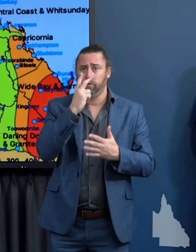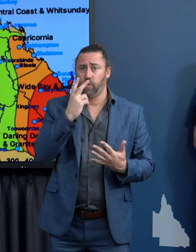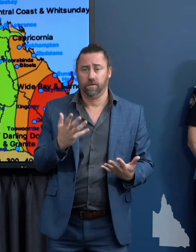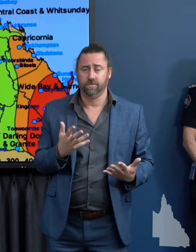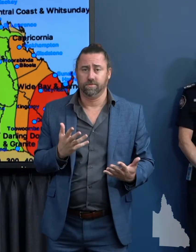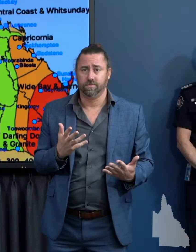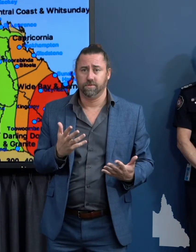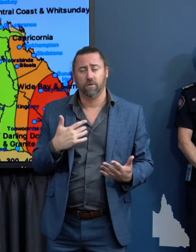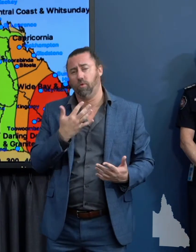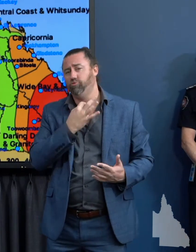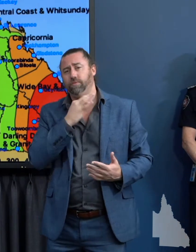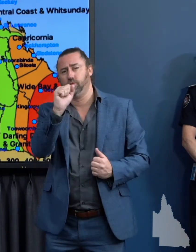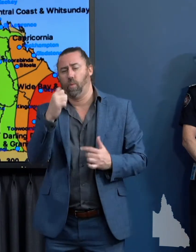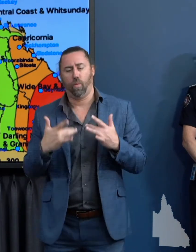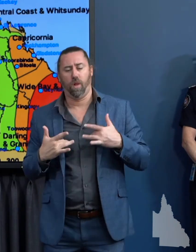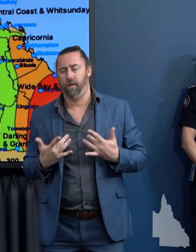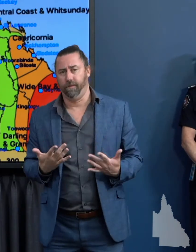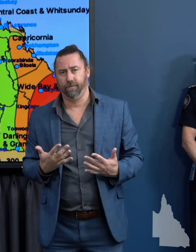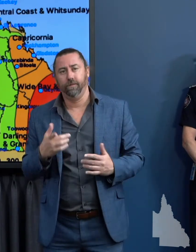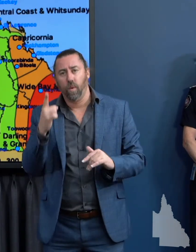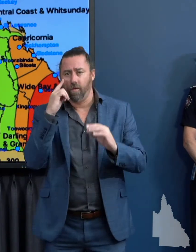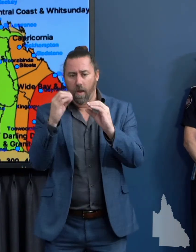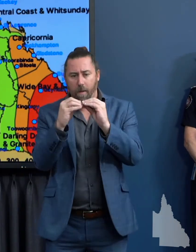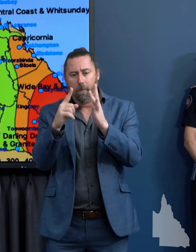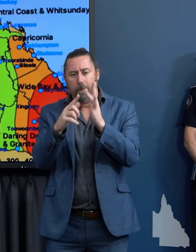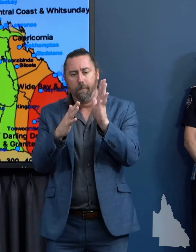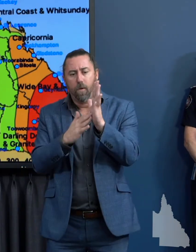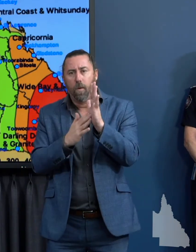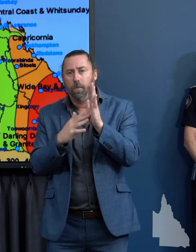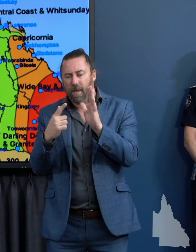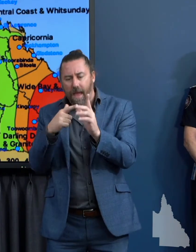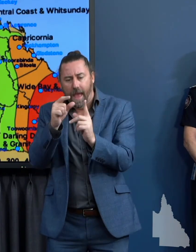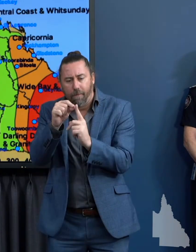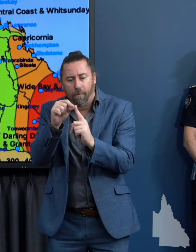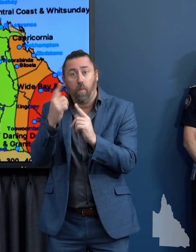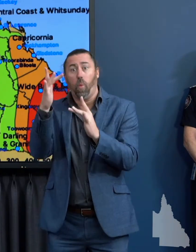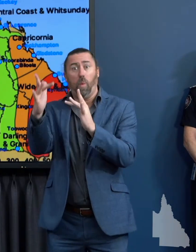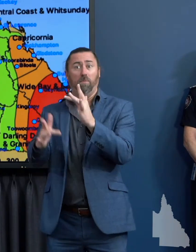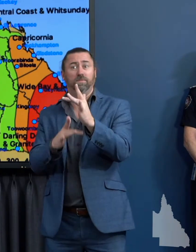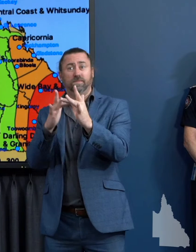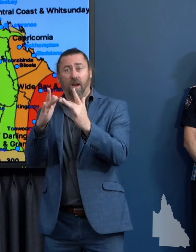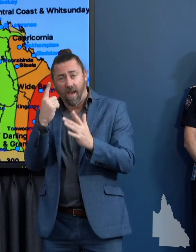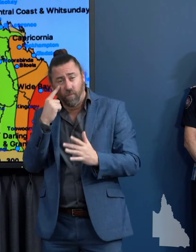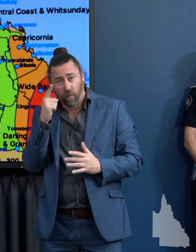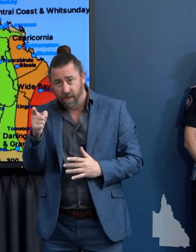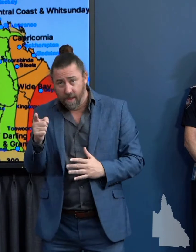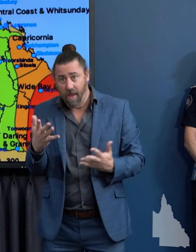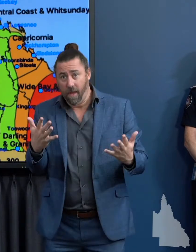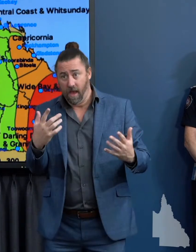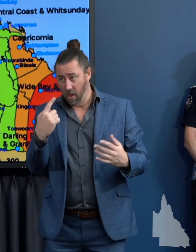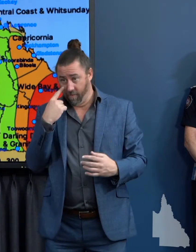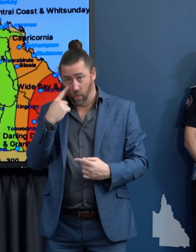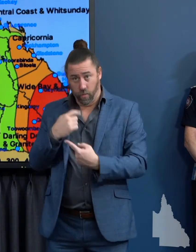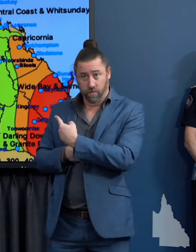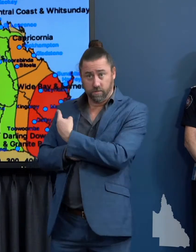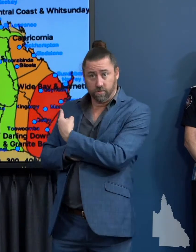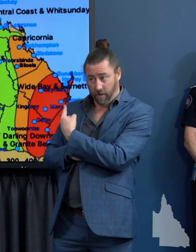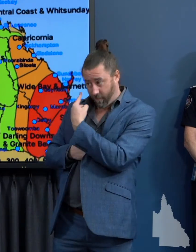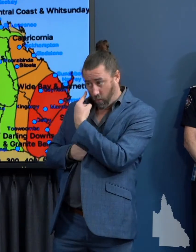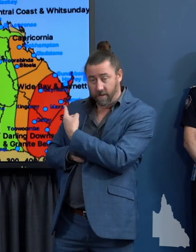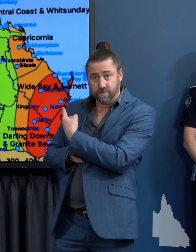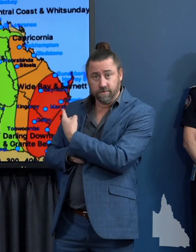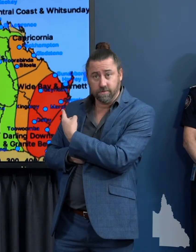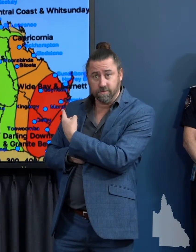the BOM app, check the BOM website constantly, but like I said, you only have to look behind me and to